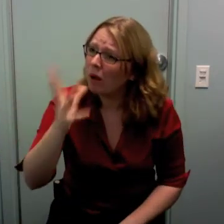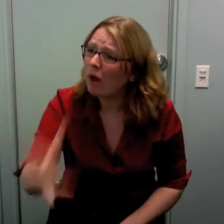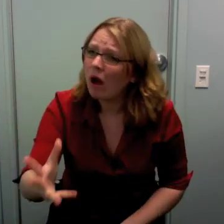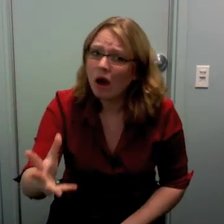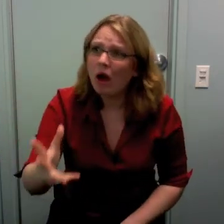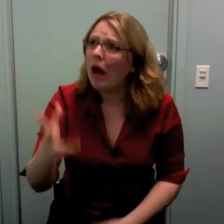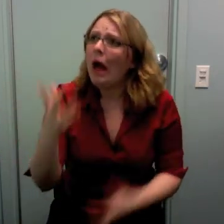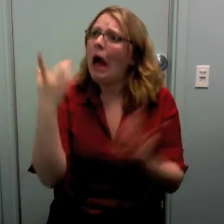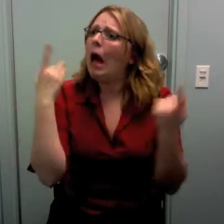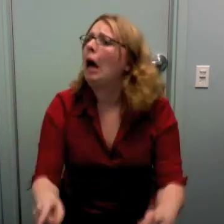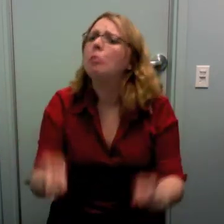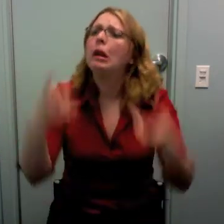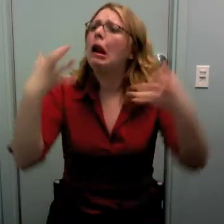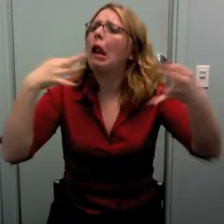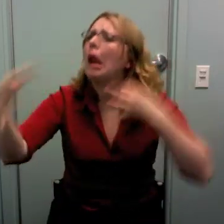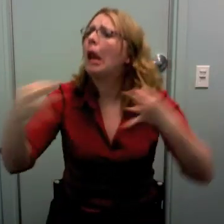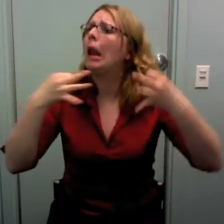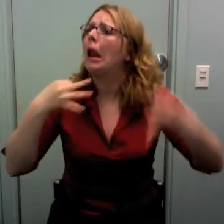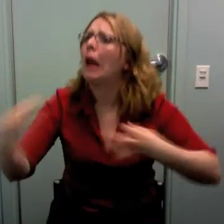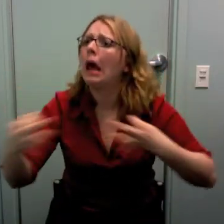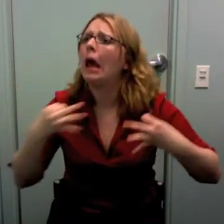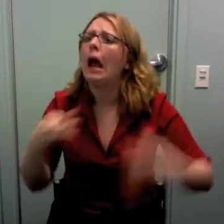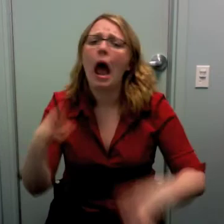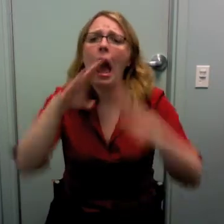the three bears lived in the wood, Granny said,